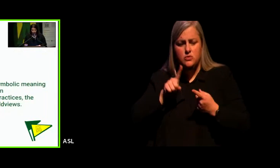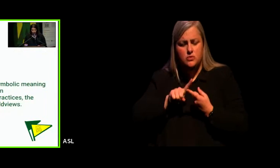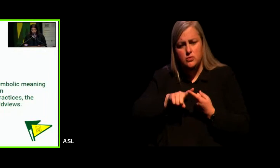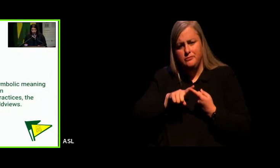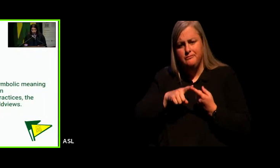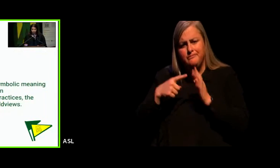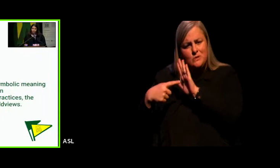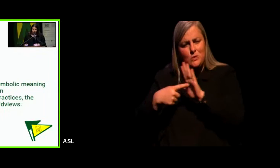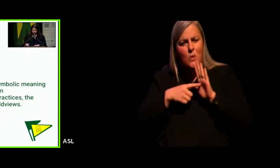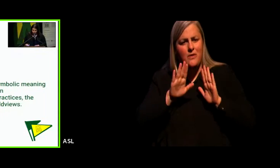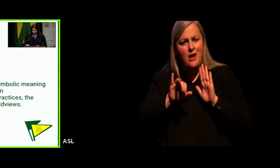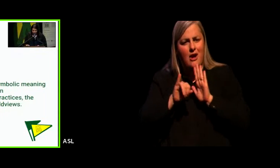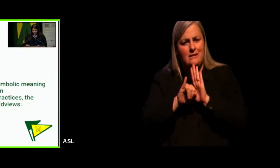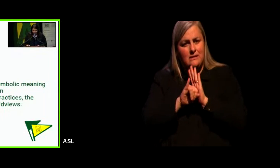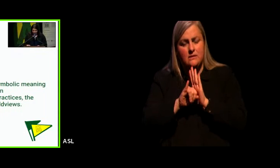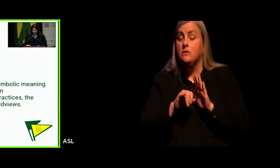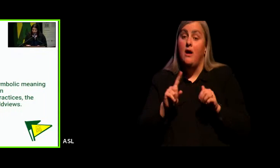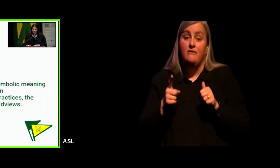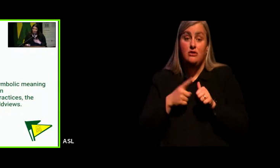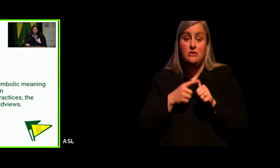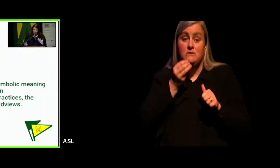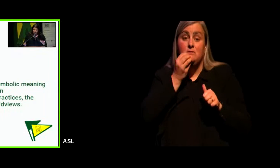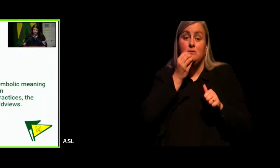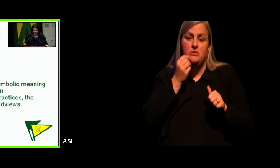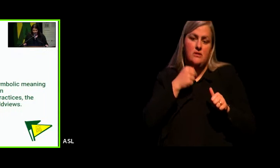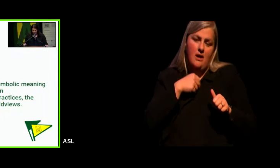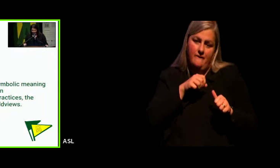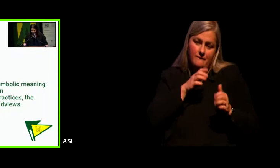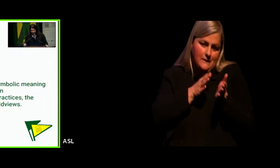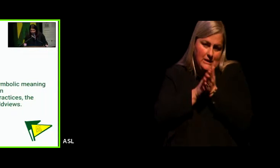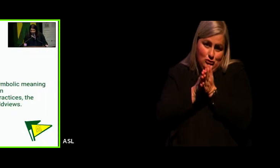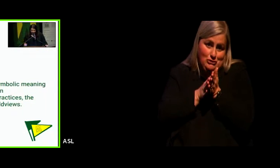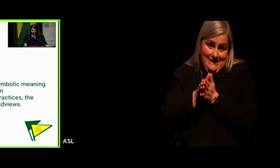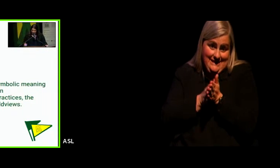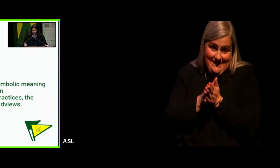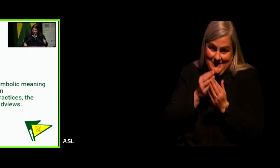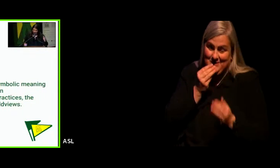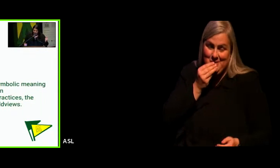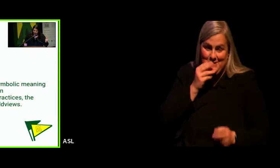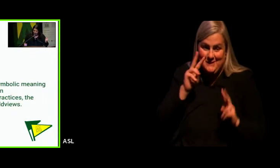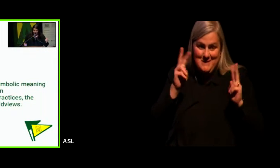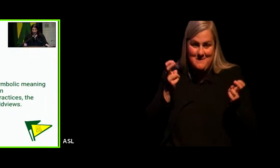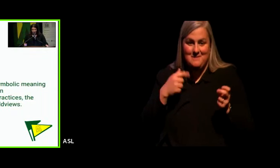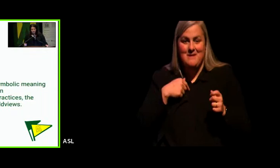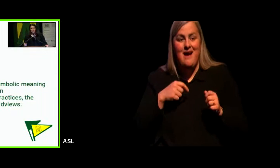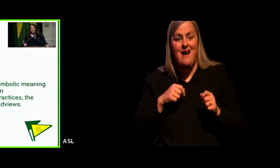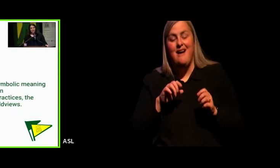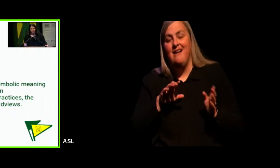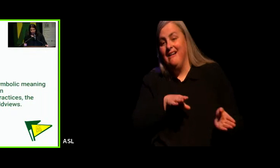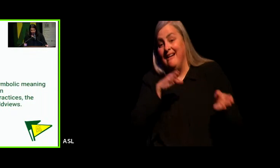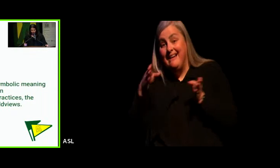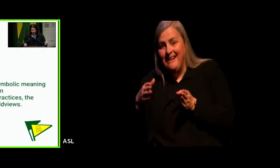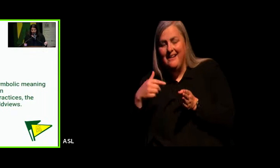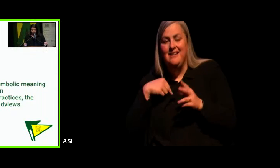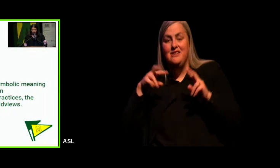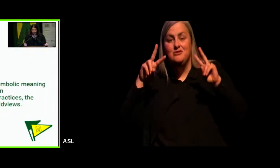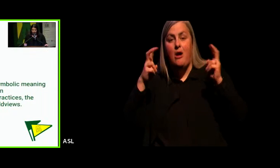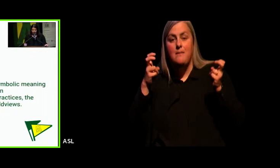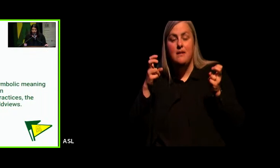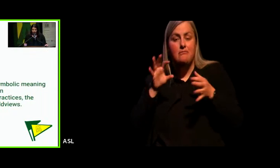food? Well, first, it's a topic that I'm personally very interested in. But aside from that, the topic of